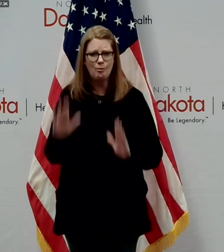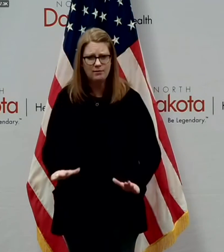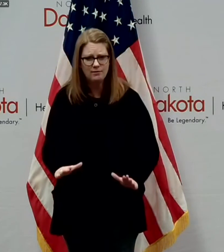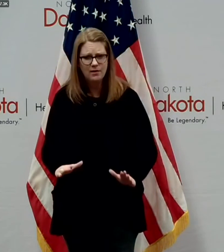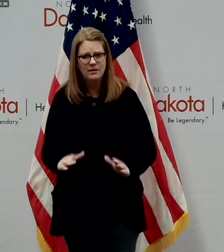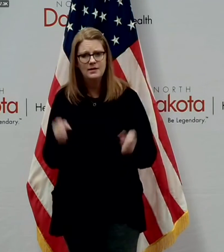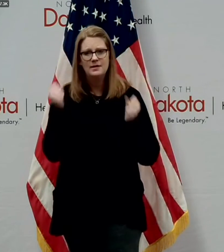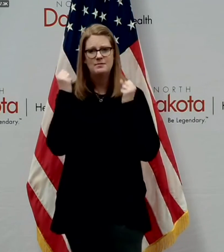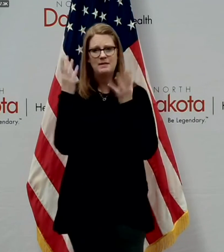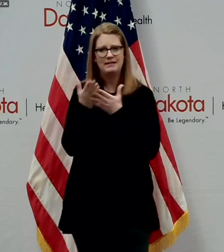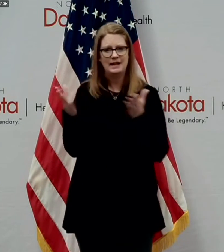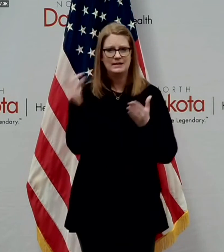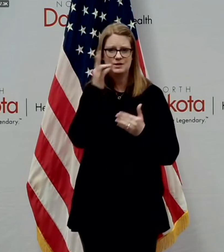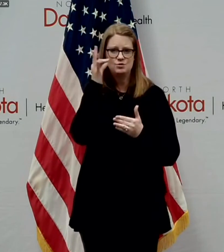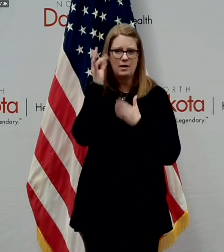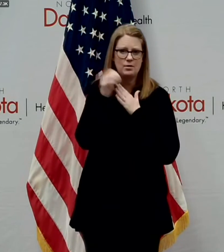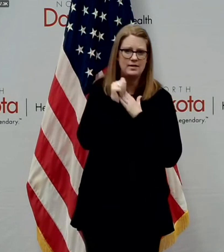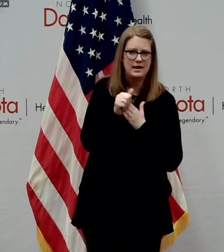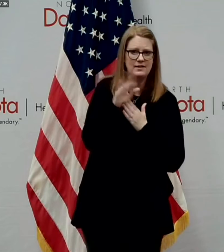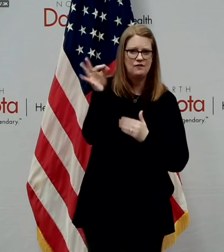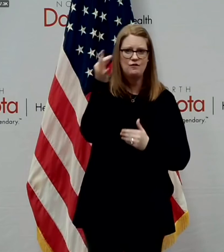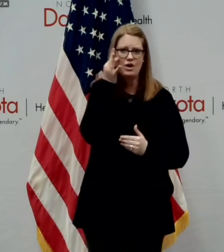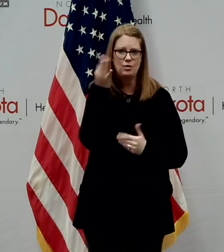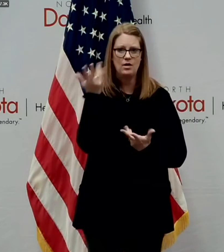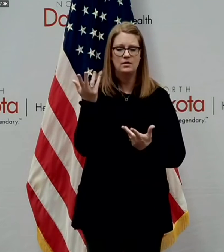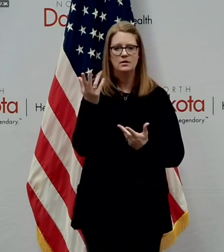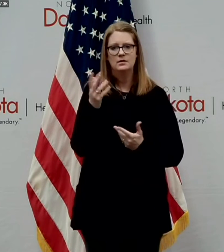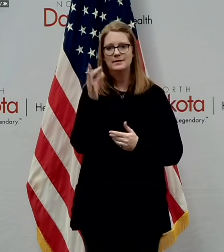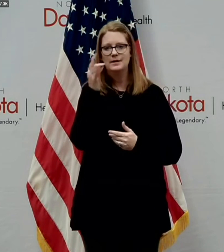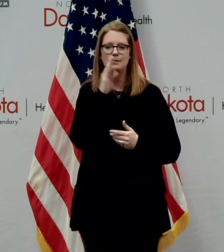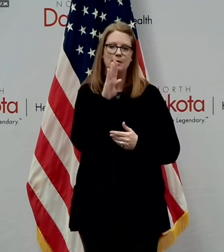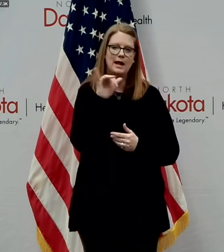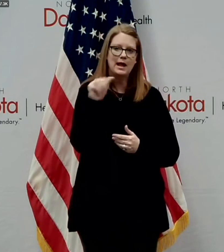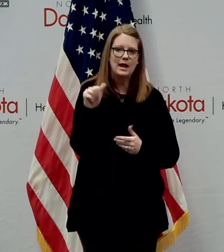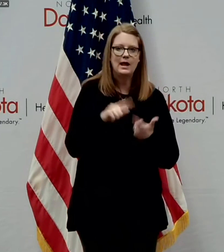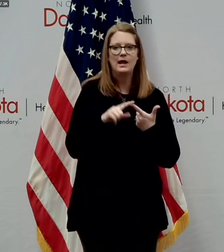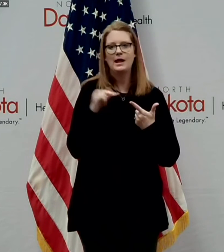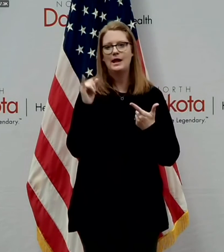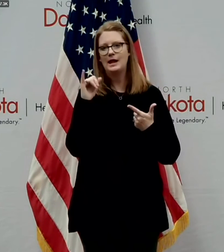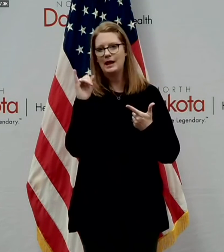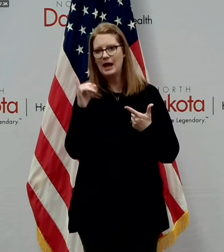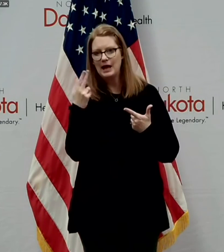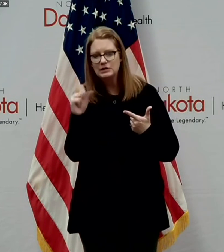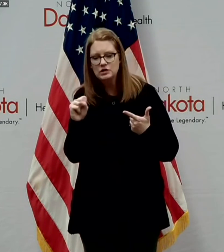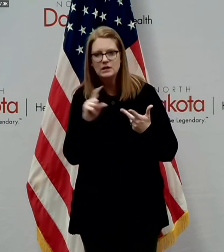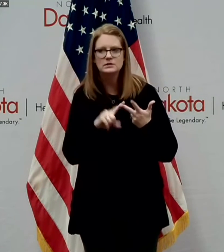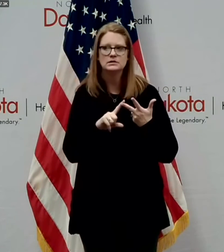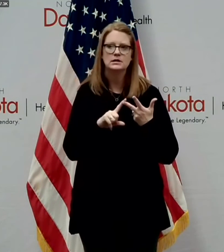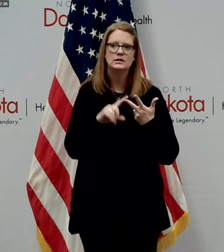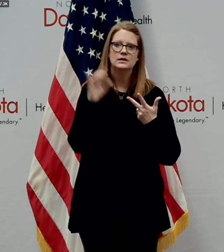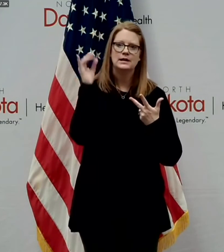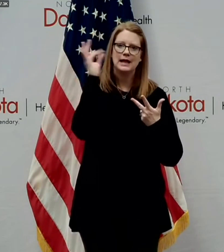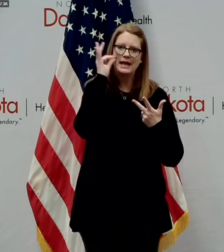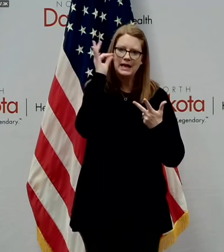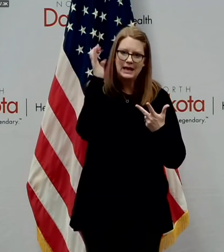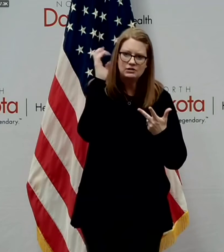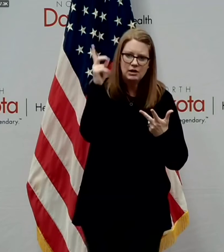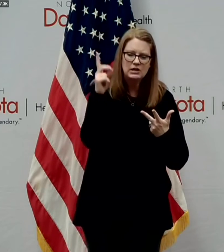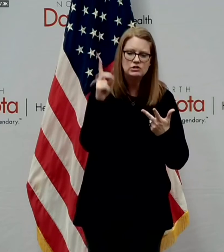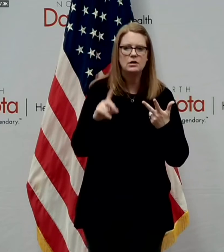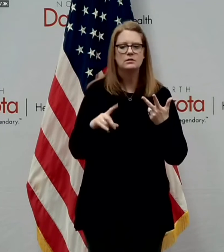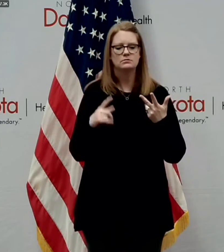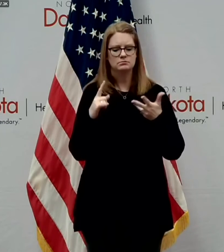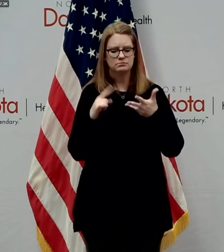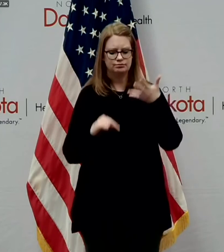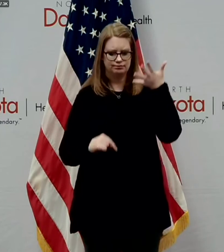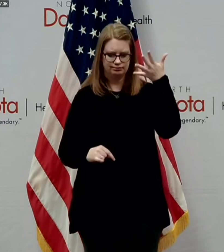things tribal relate to federal, whether it's Bureau of Indian Affairs, Indian Health Service, Indian Education. So